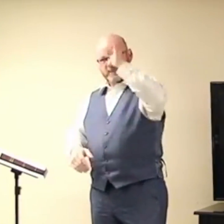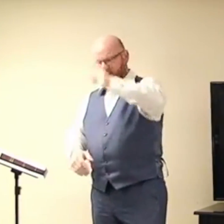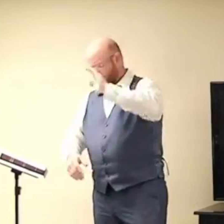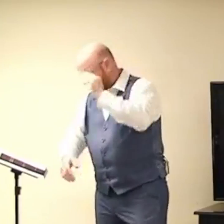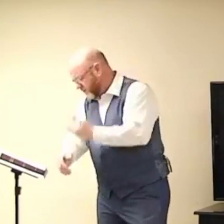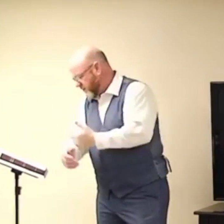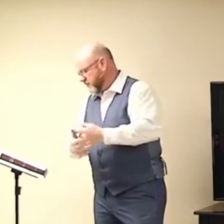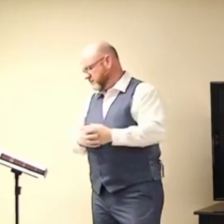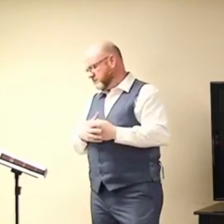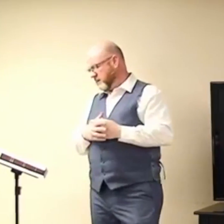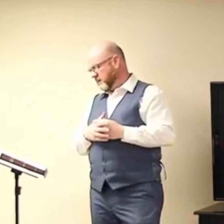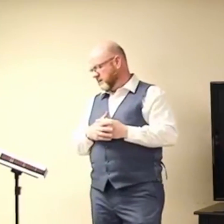I am God's son?